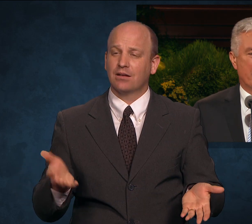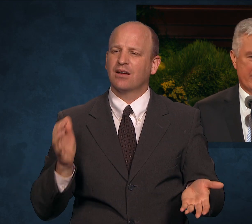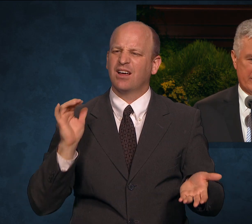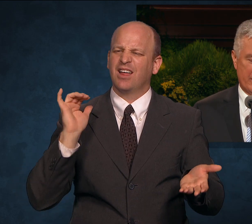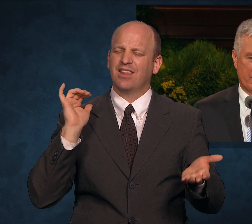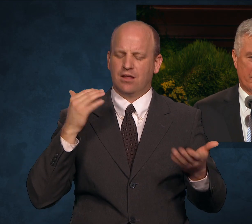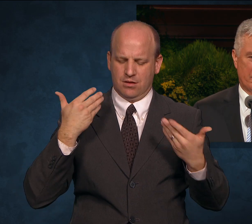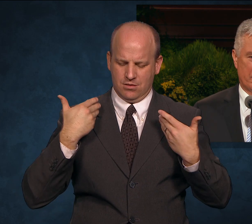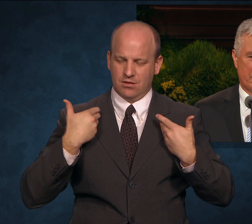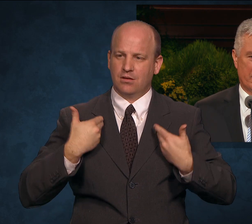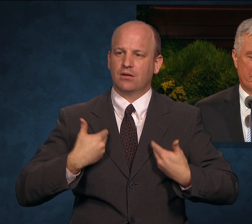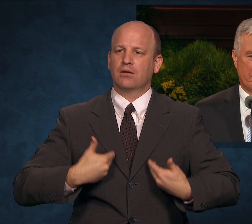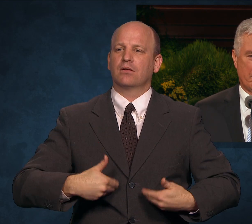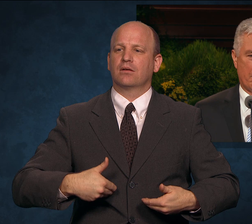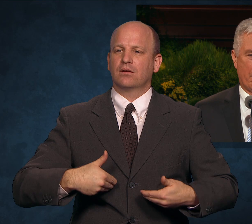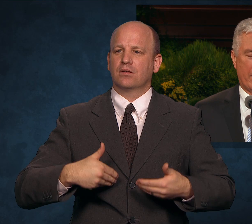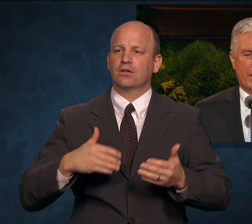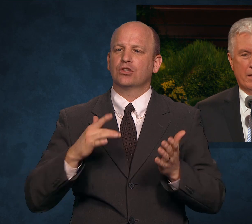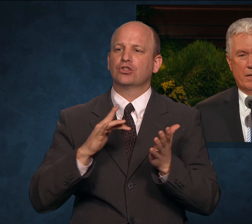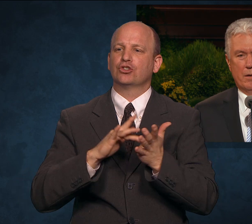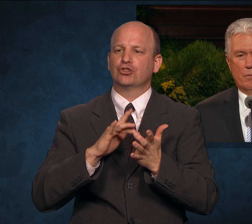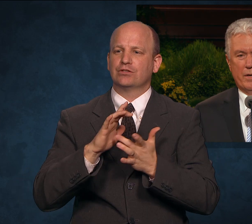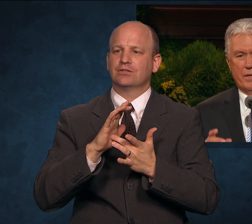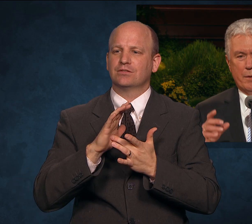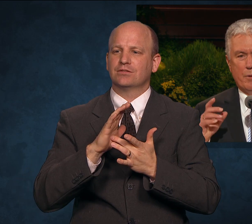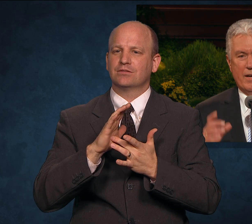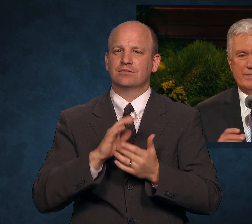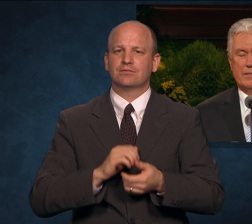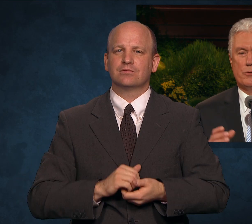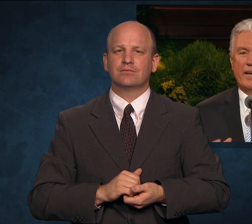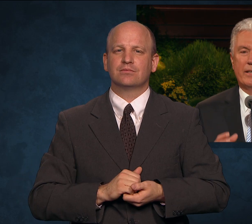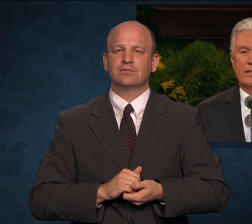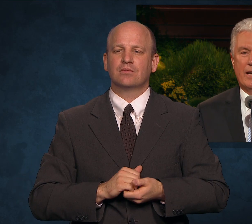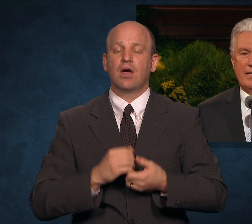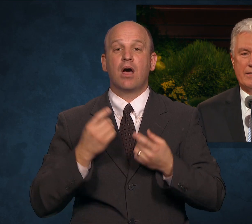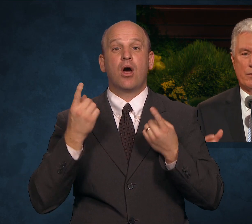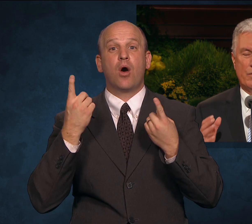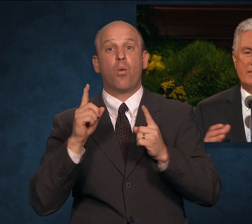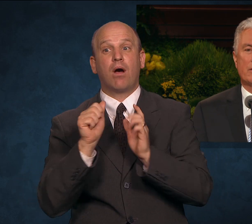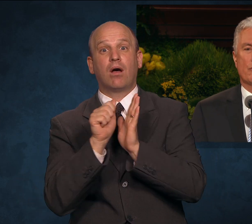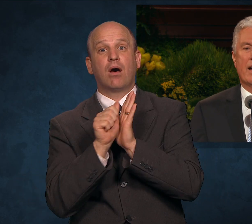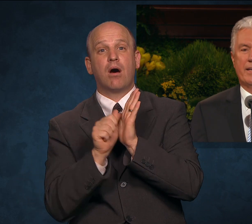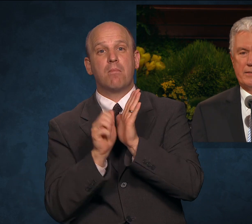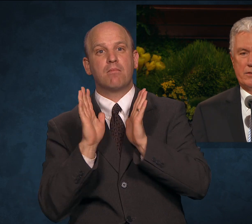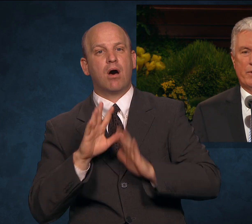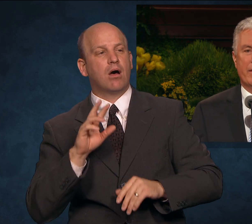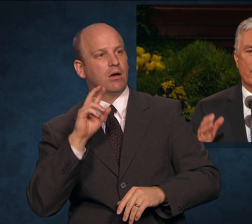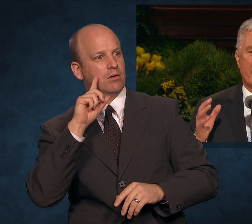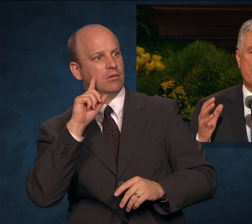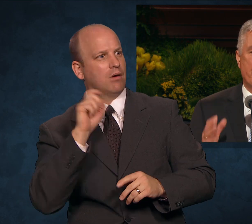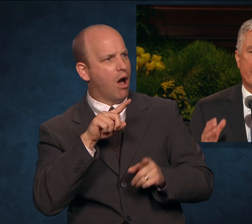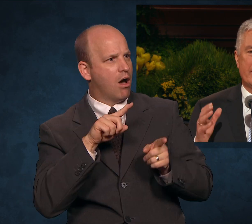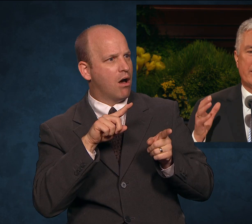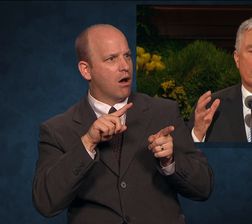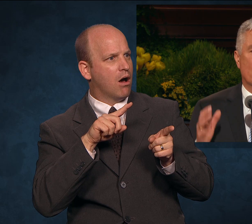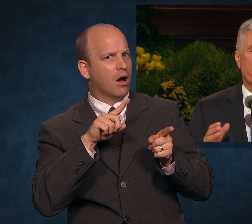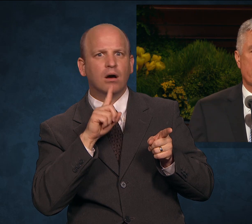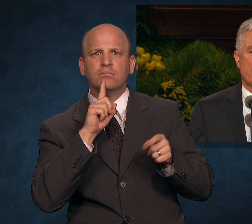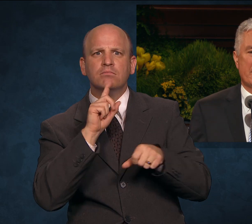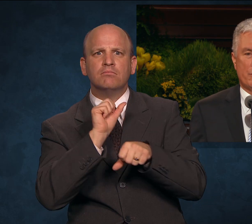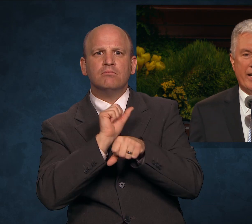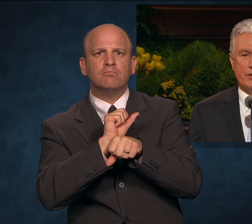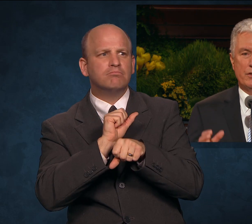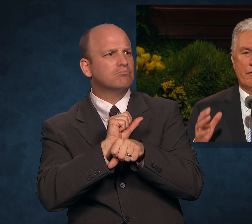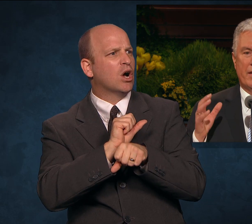I myself when the apostles recognized the Risen Christ when they experienced the